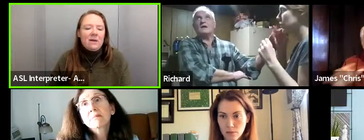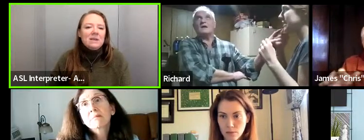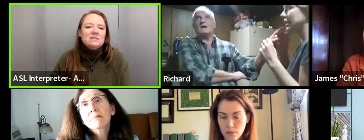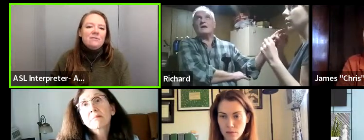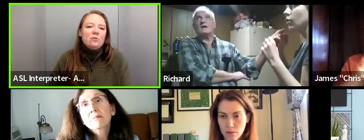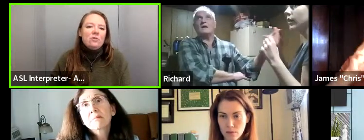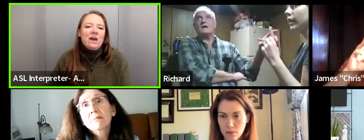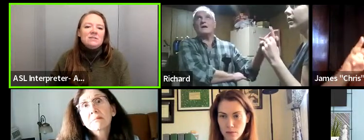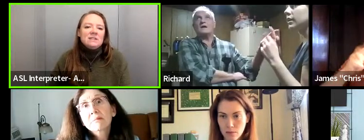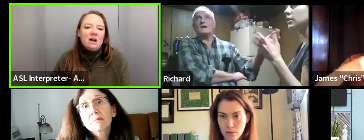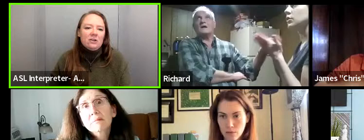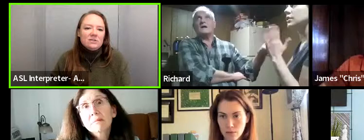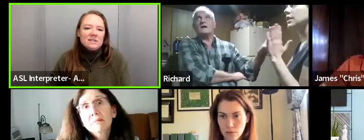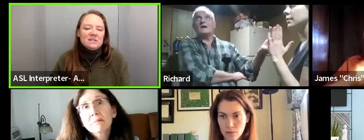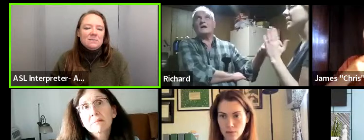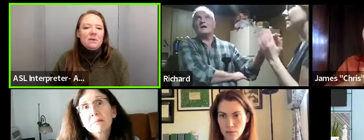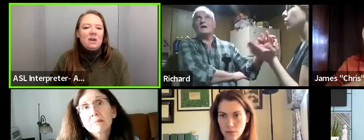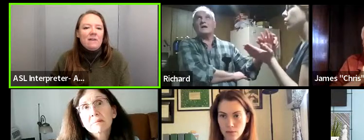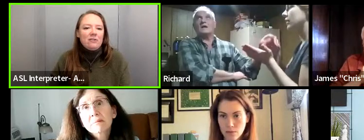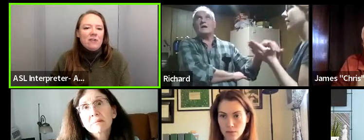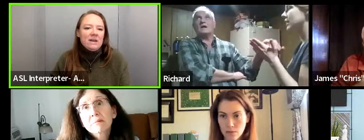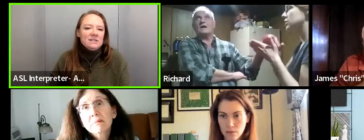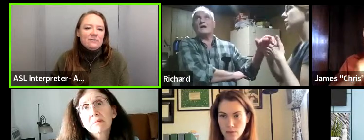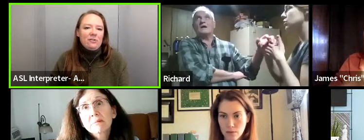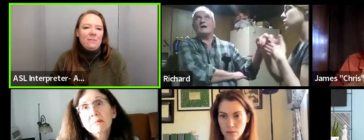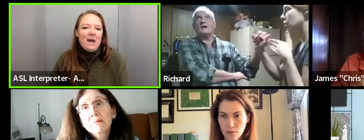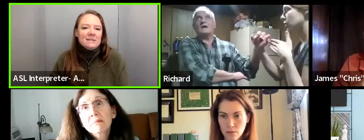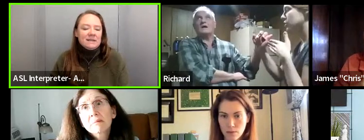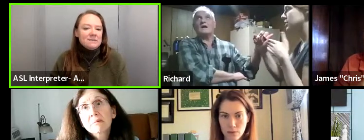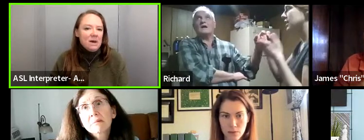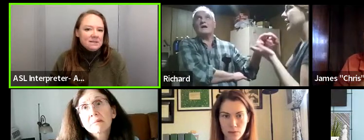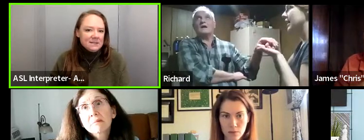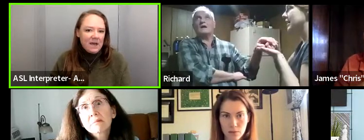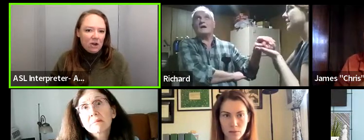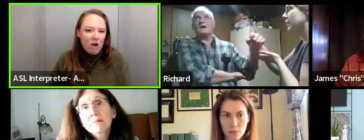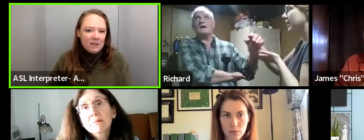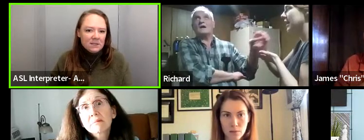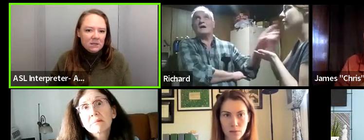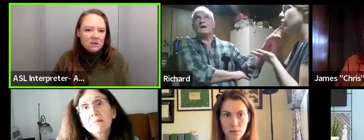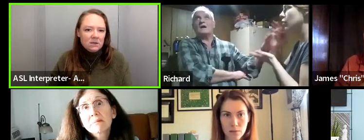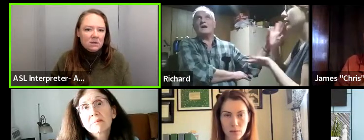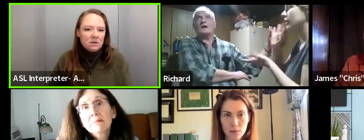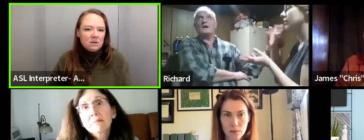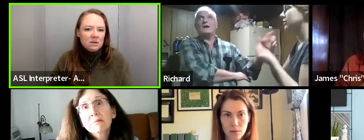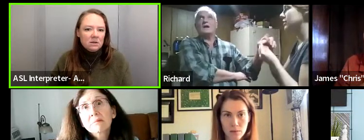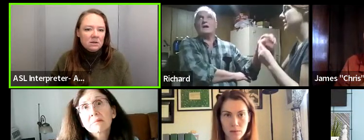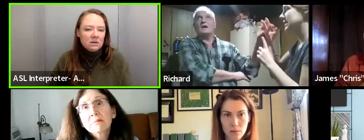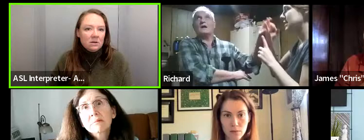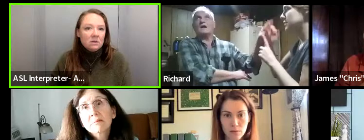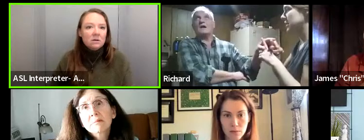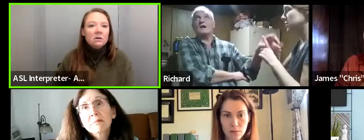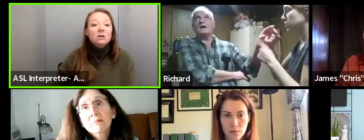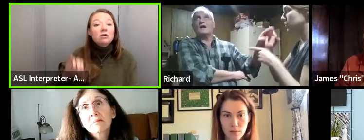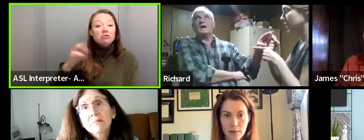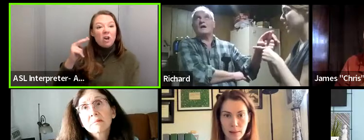So that means the $4,000 has covered us for the past 6 months. Is that correct?